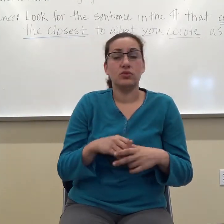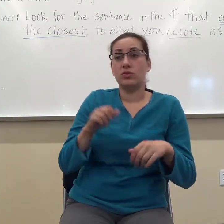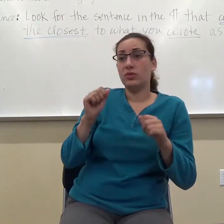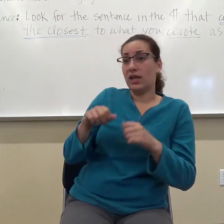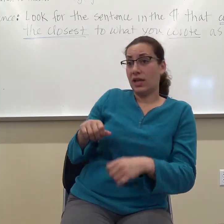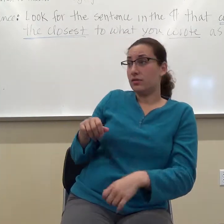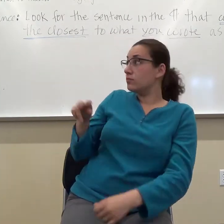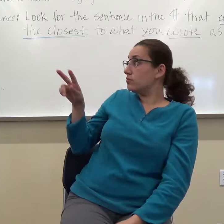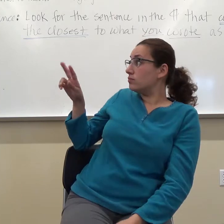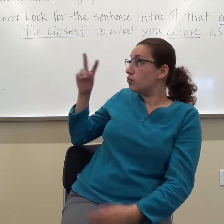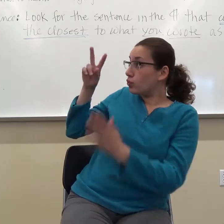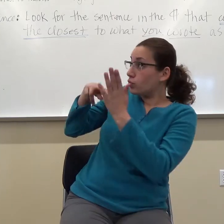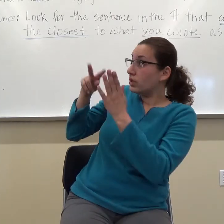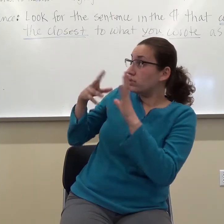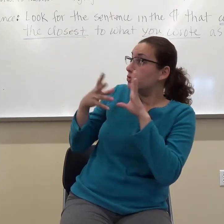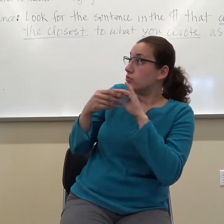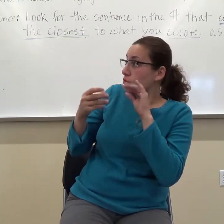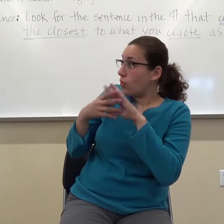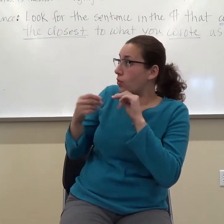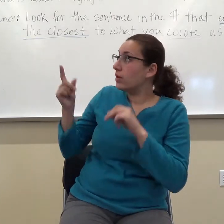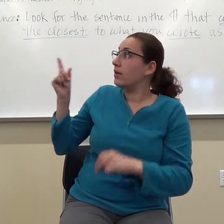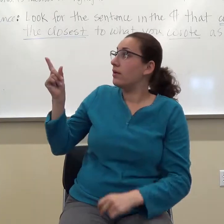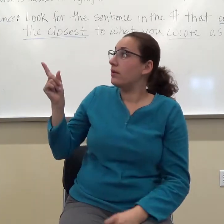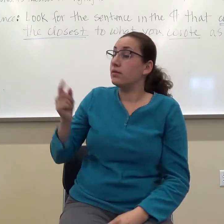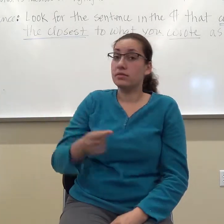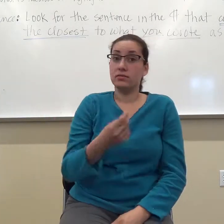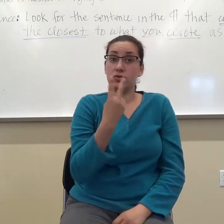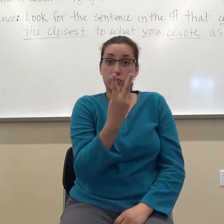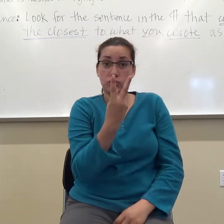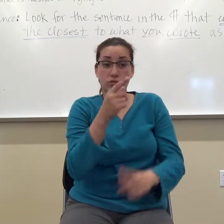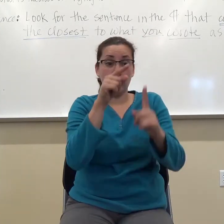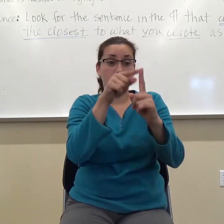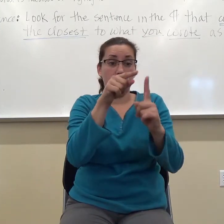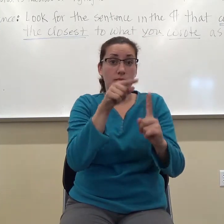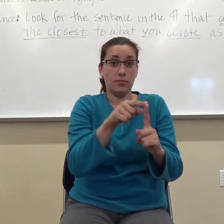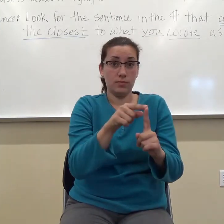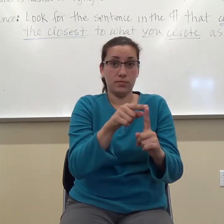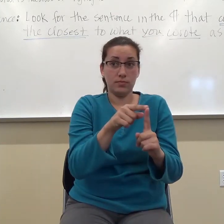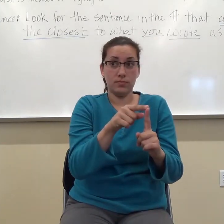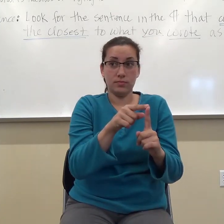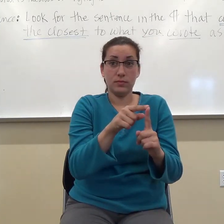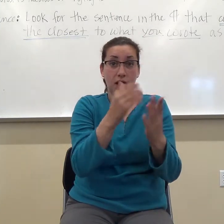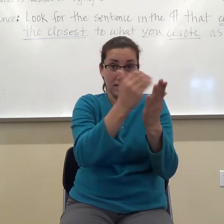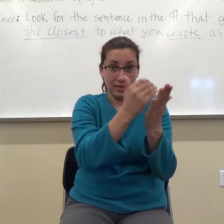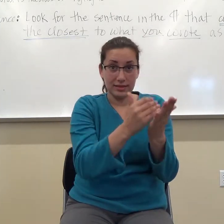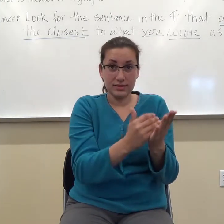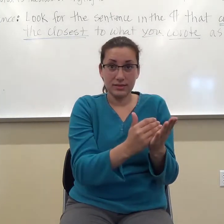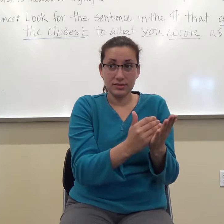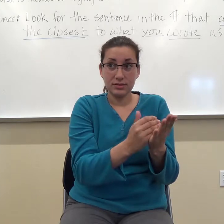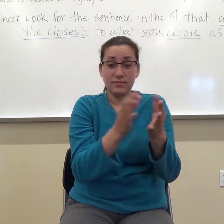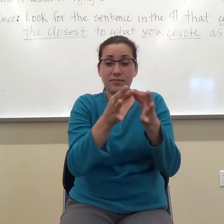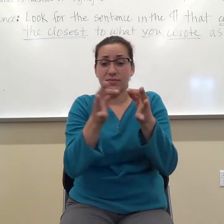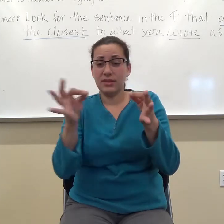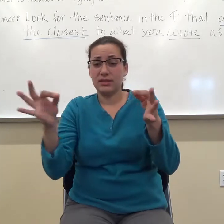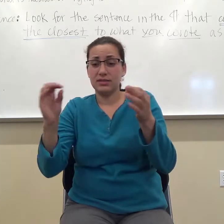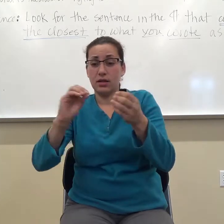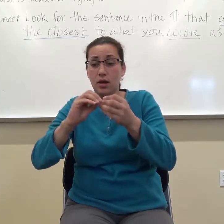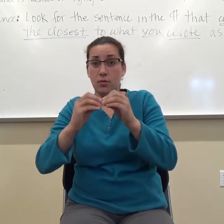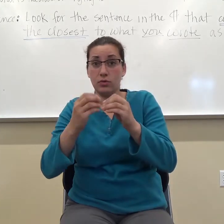okay, these two things are a main list item, and the sentence 2 is